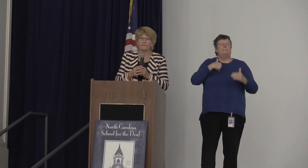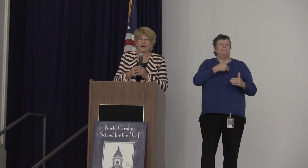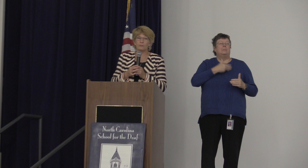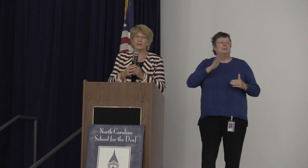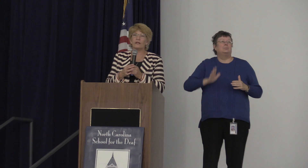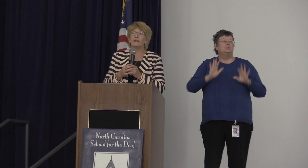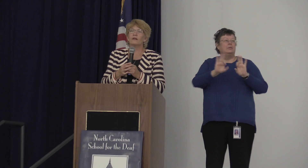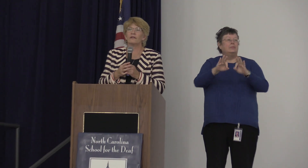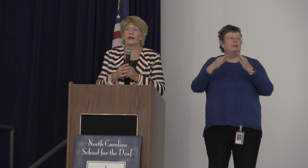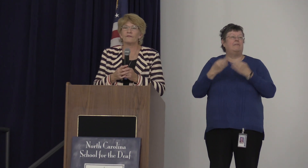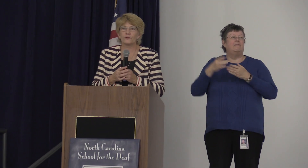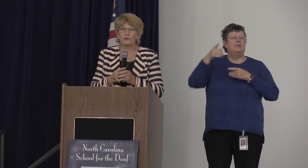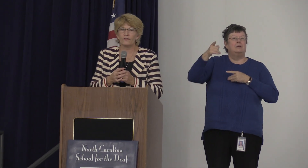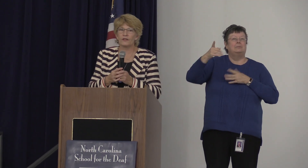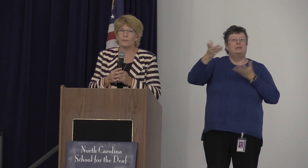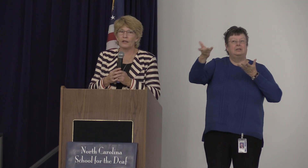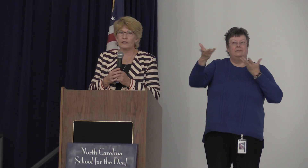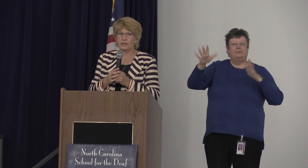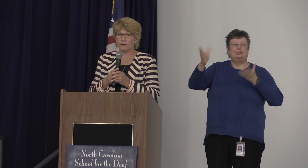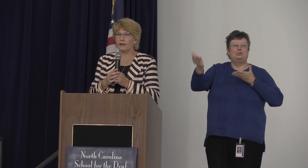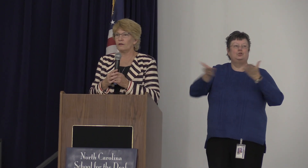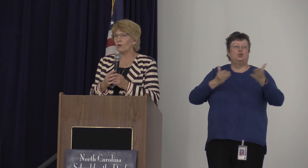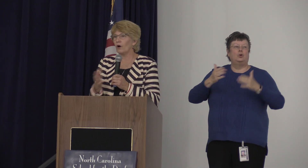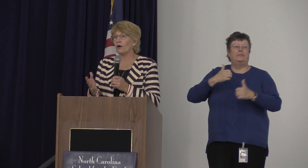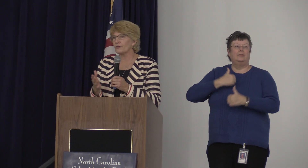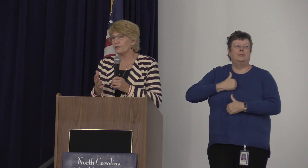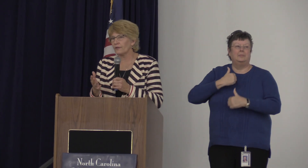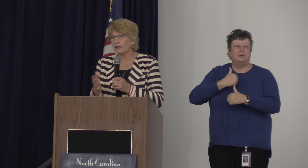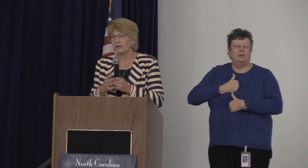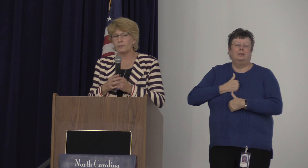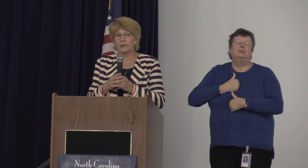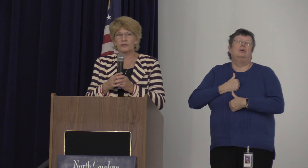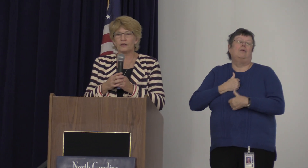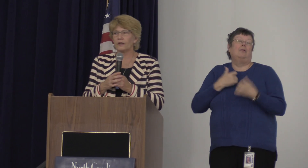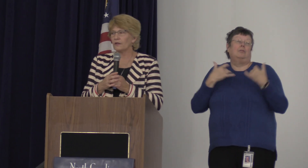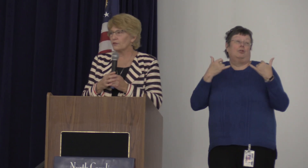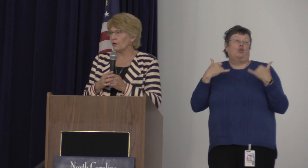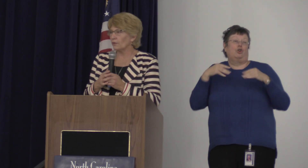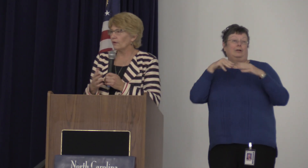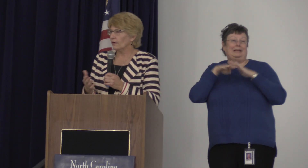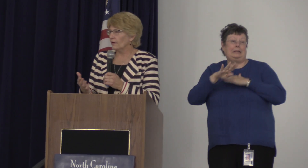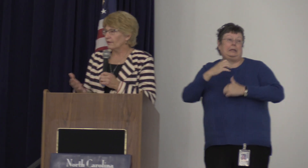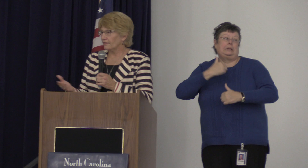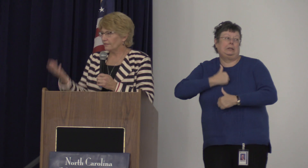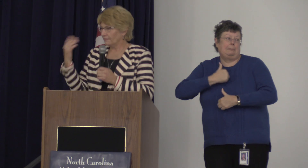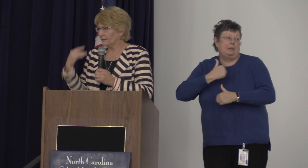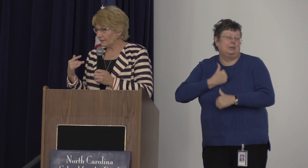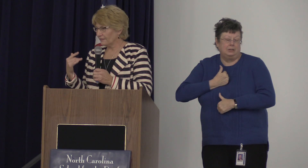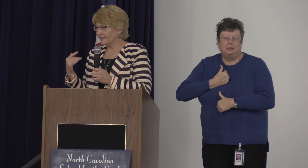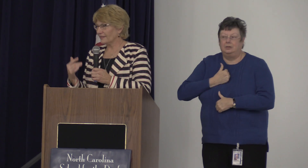of their family that have served in the military or are serving in the military. So,